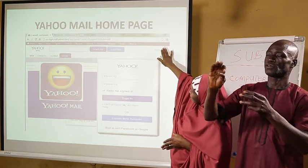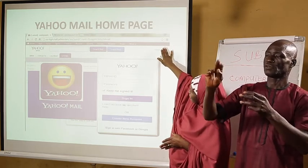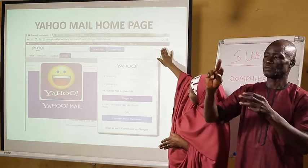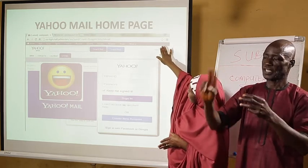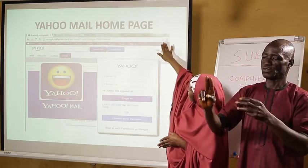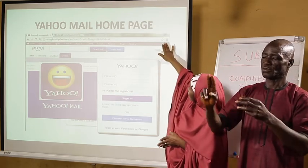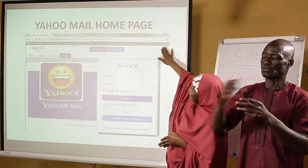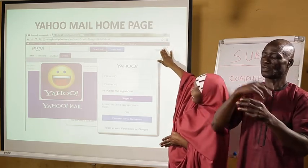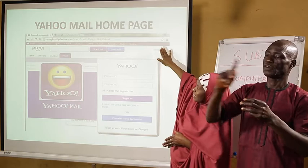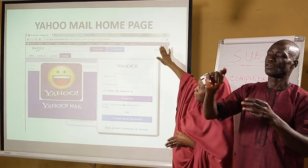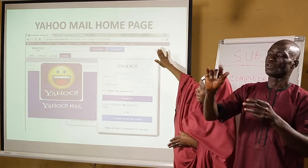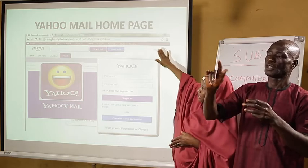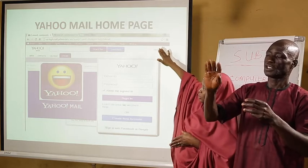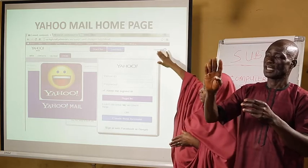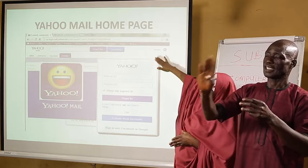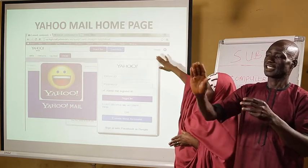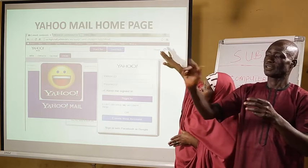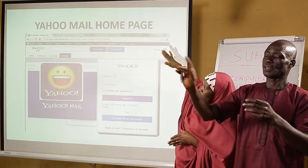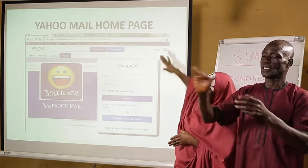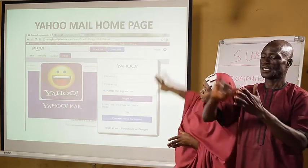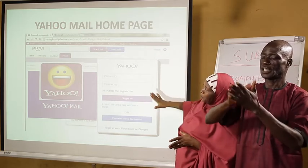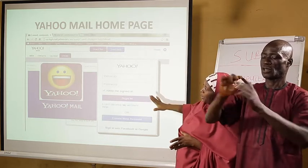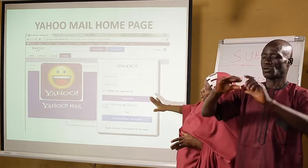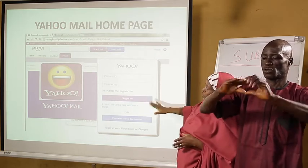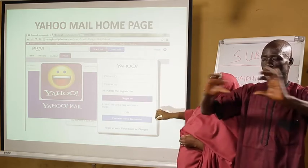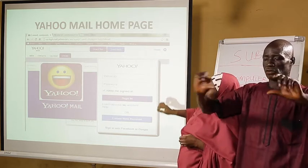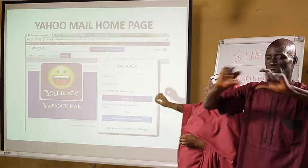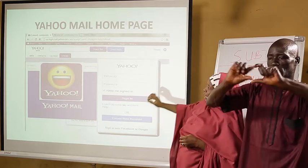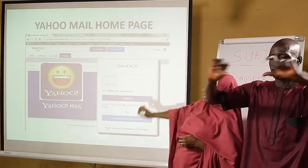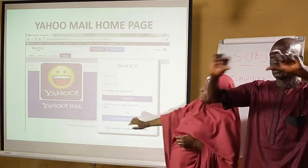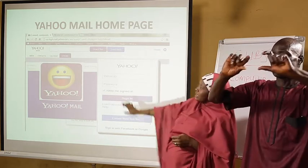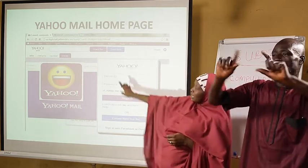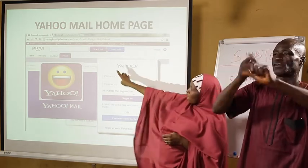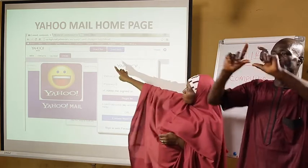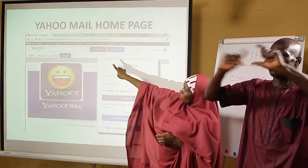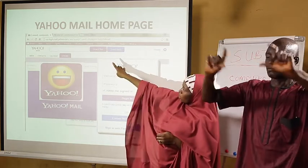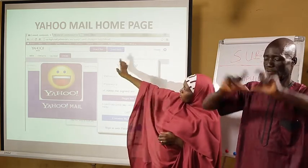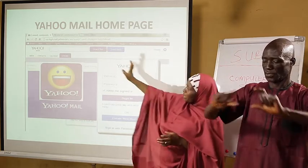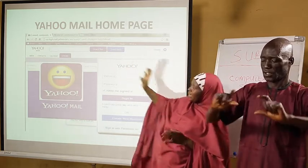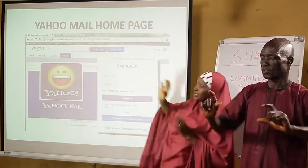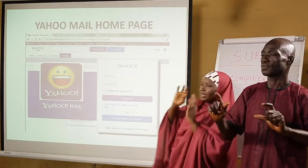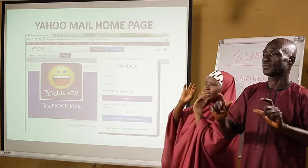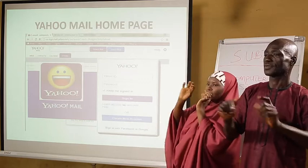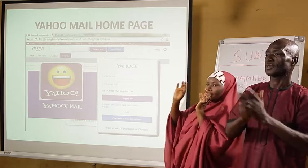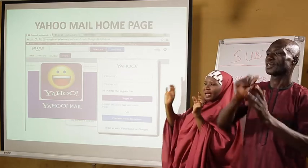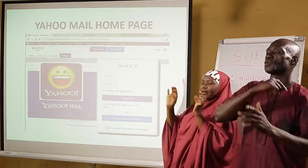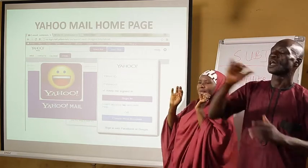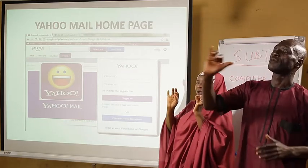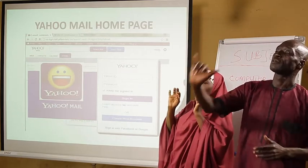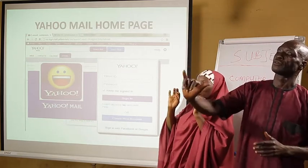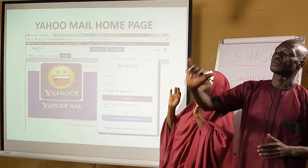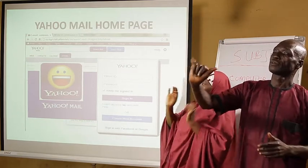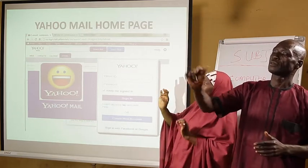the tags bar. These are the bars on the page. And this is the Yahoo column. That's